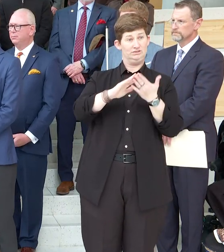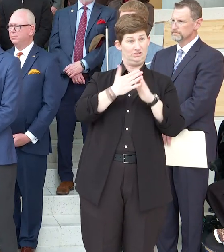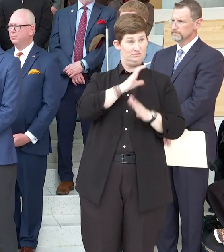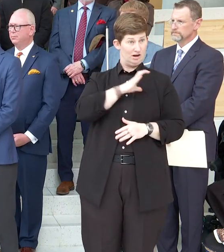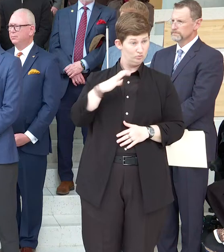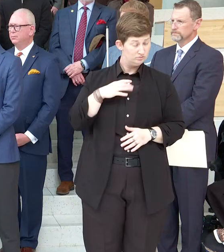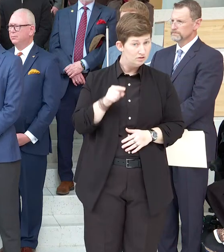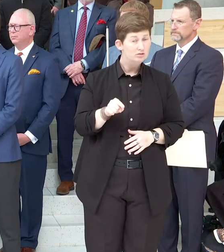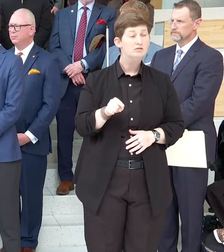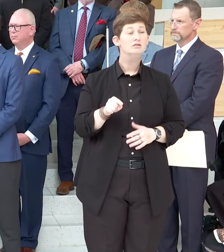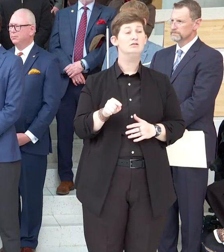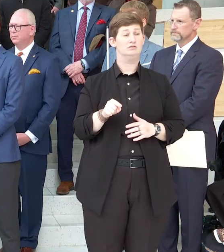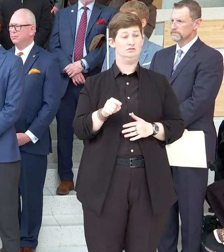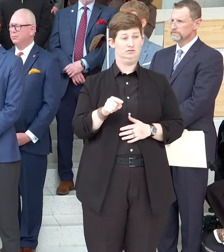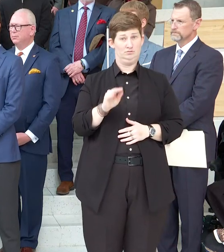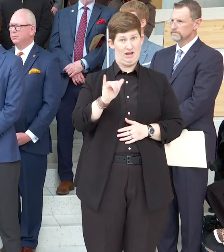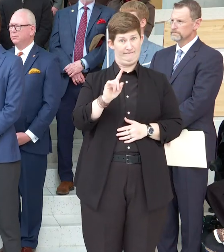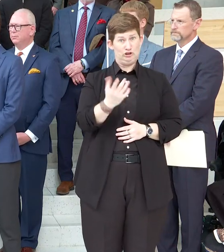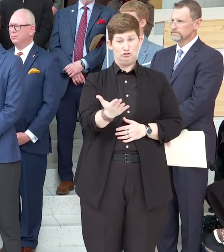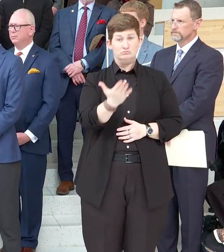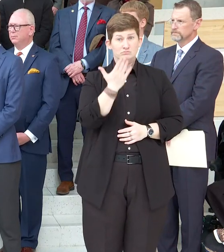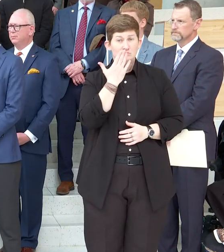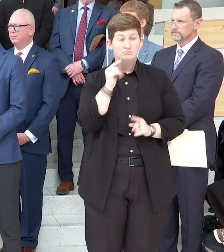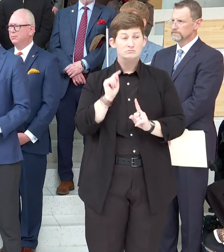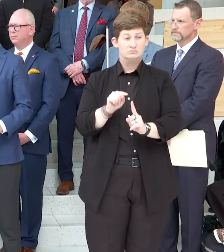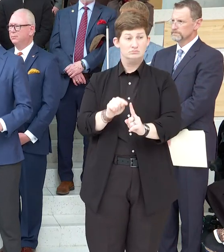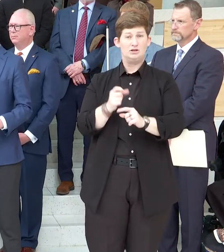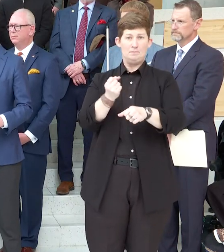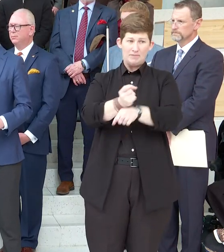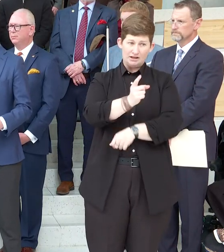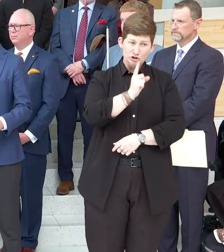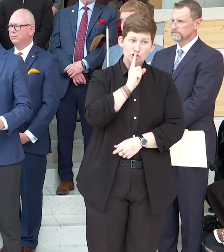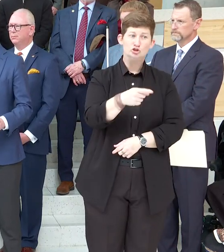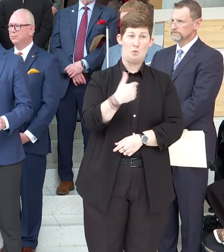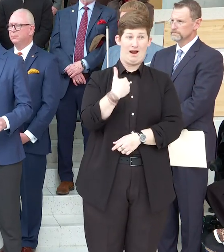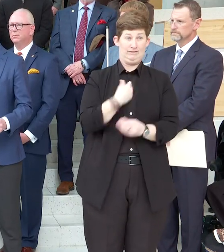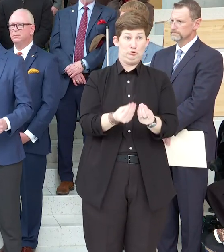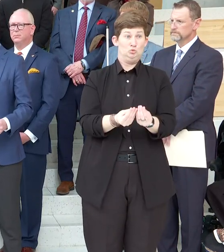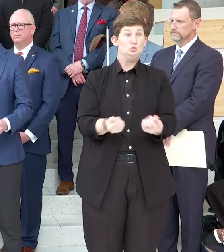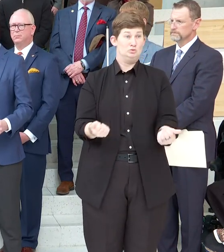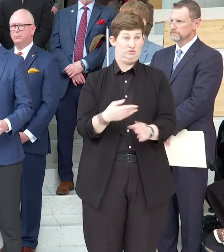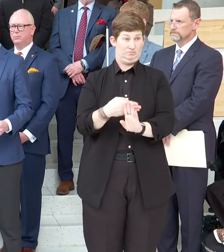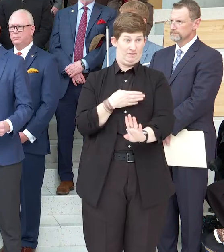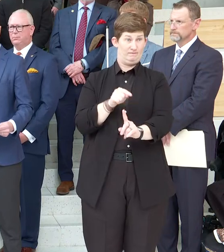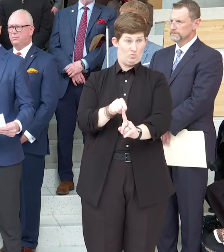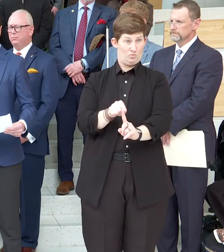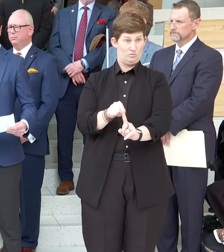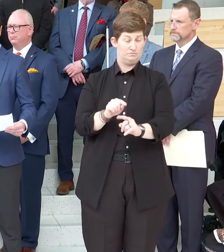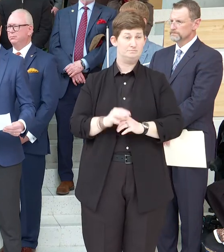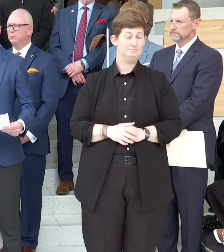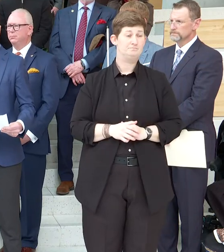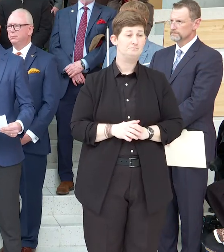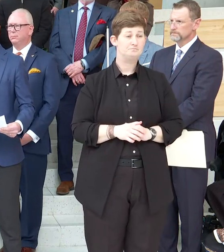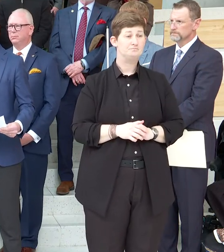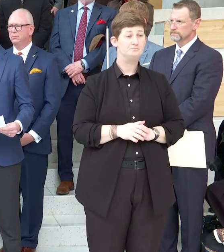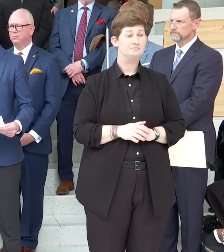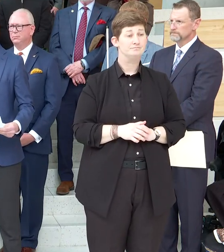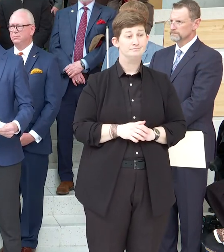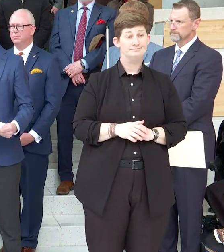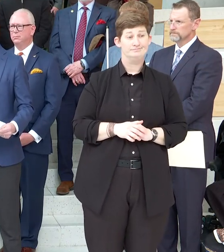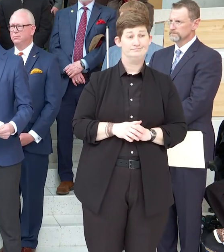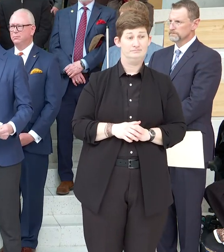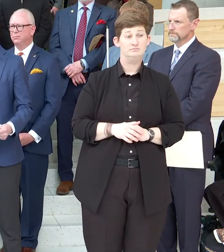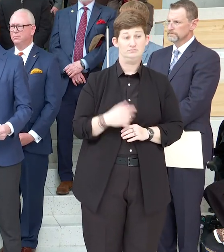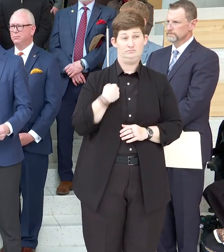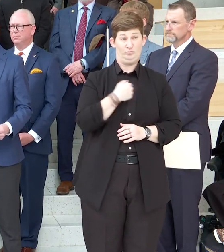towards that May 1st date to ensure that rideshare companies find a solution and the City Council moves forward. In the meantime, there are 22 days, 11 hours, and a handful